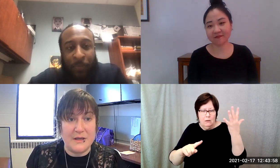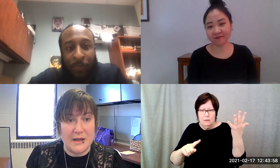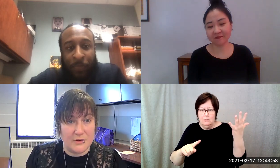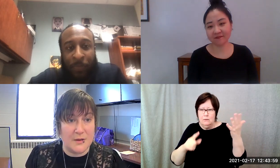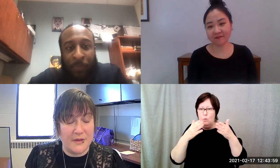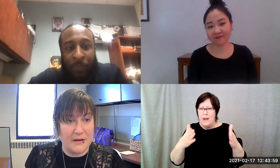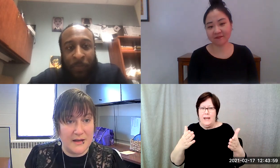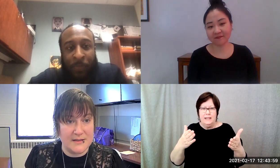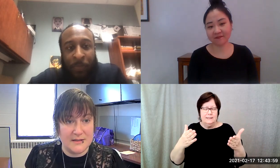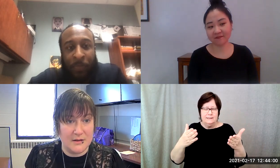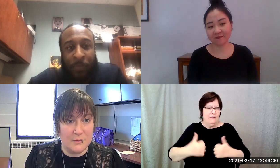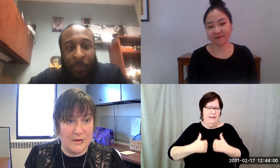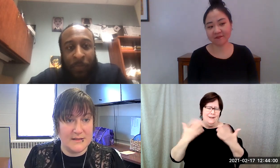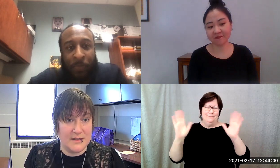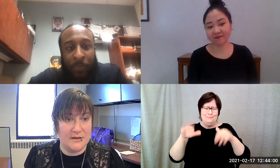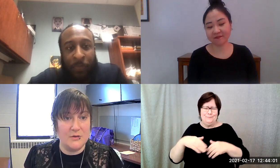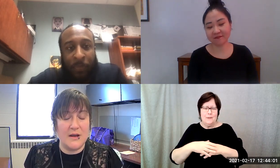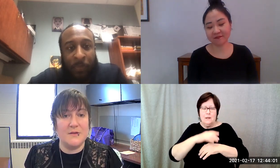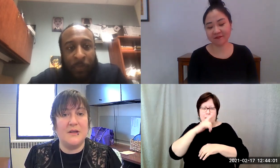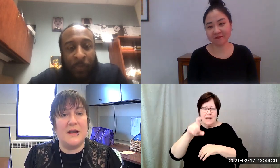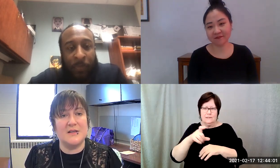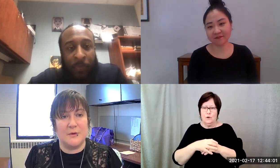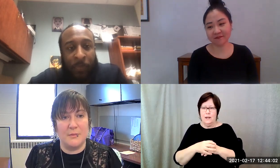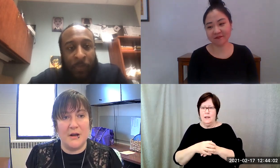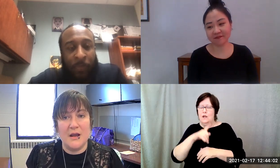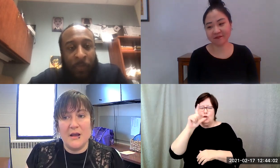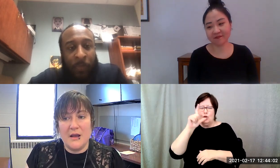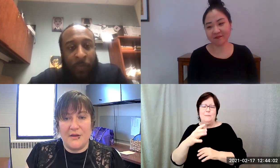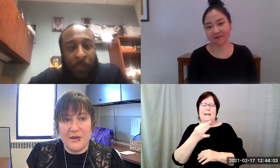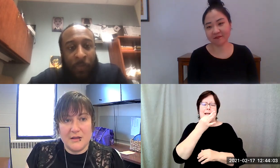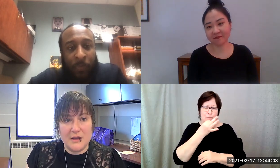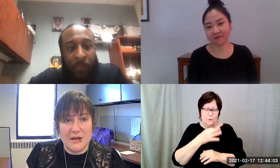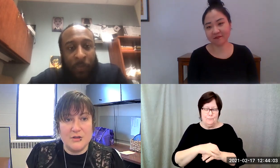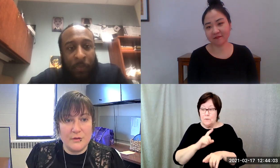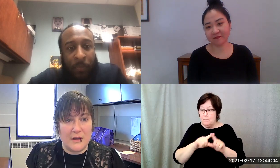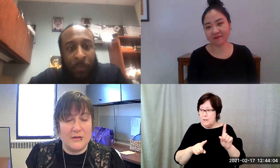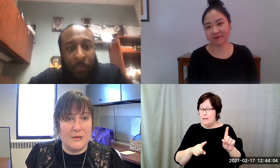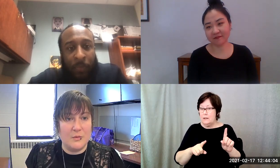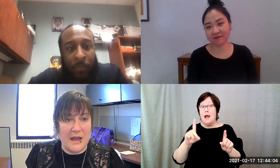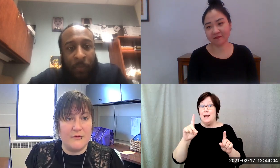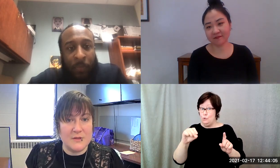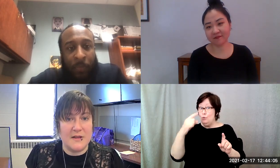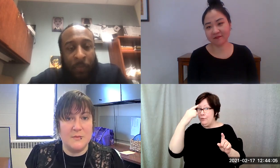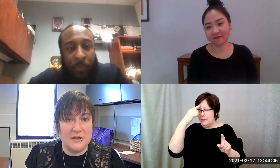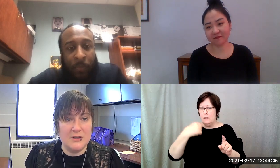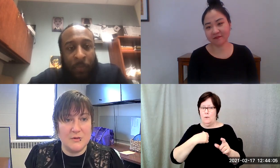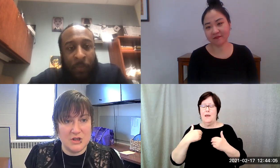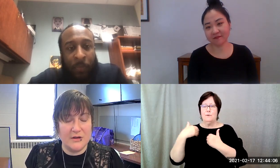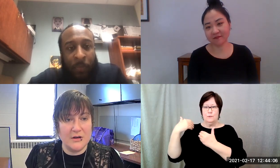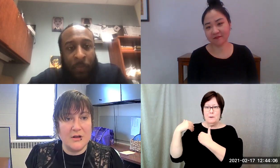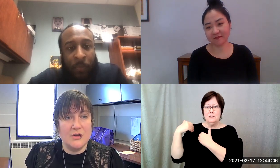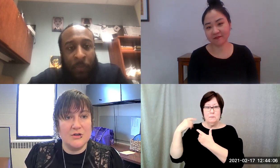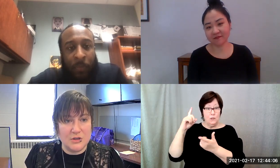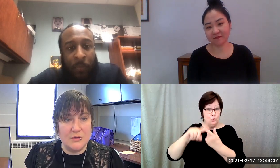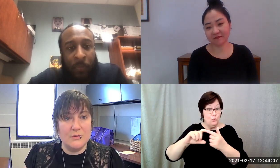ways of being or something necessarily. You don't have to be an expert, but I do think that we have a responsibility to each